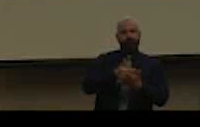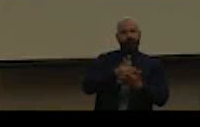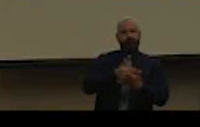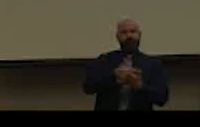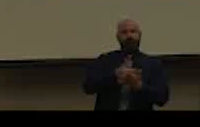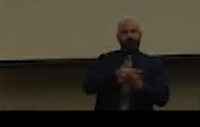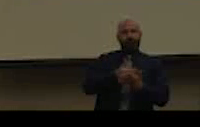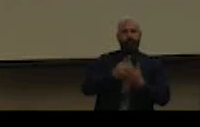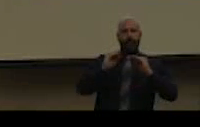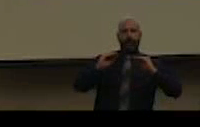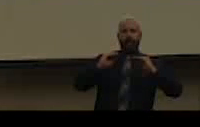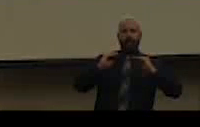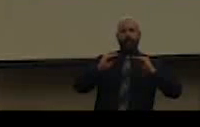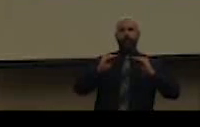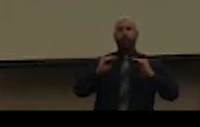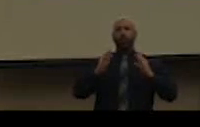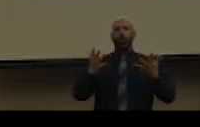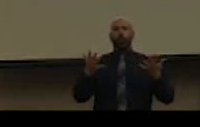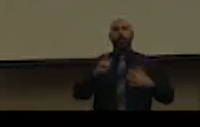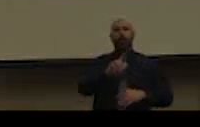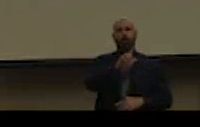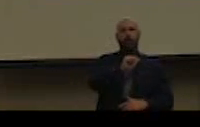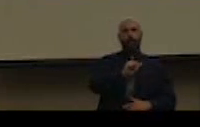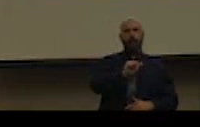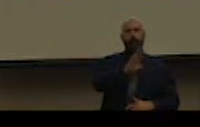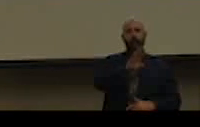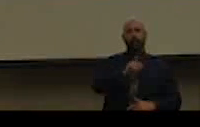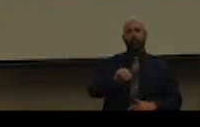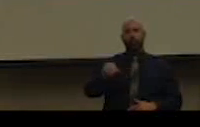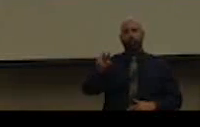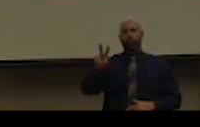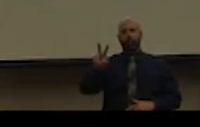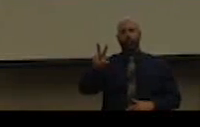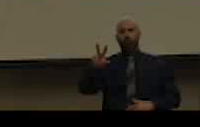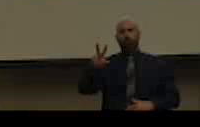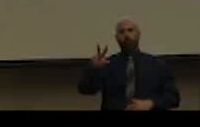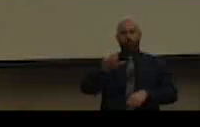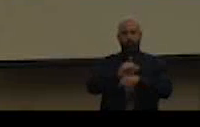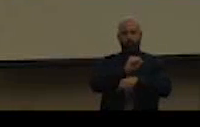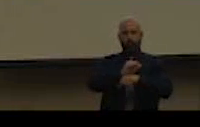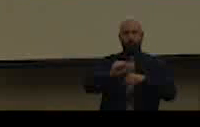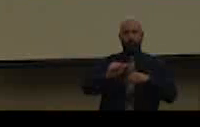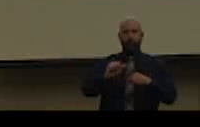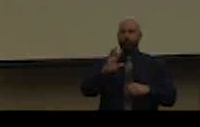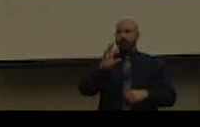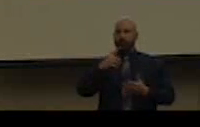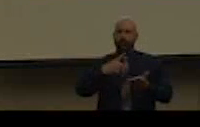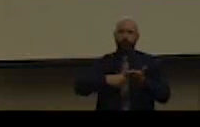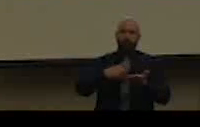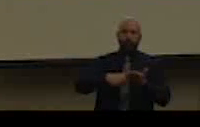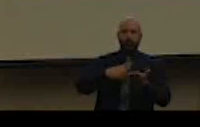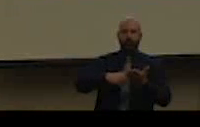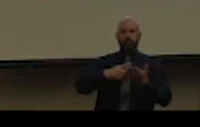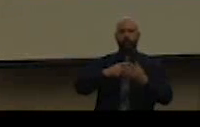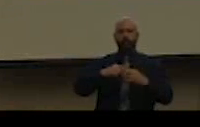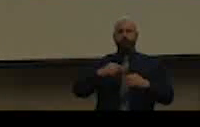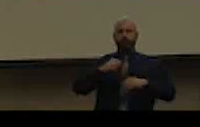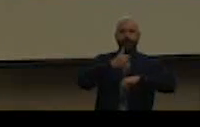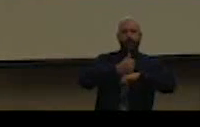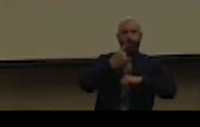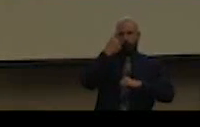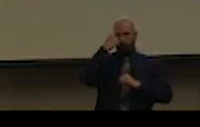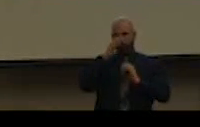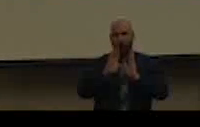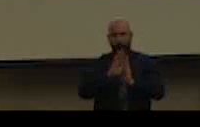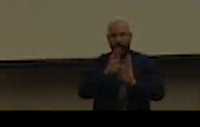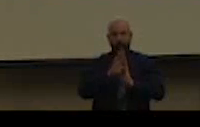LAB to 3 work is, talking about foundation, brain development. You know, a lot of these younger people don't